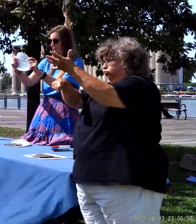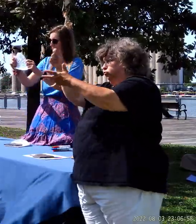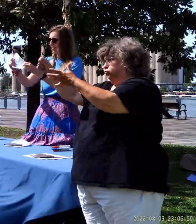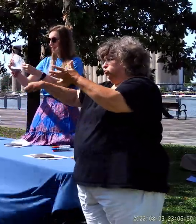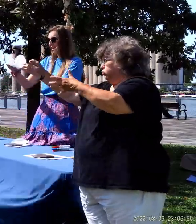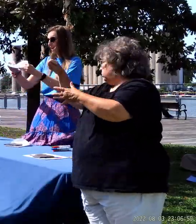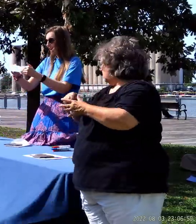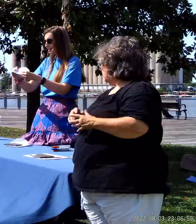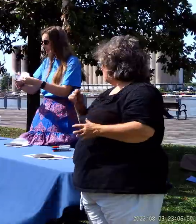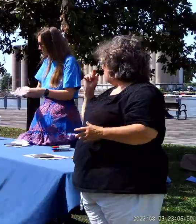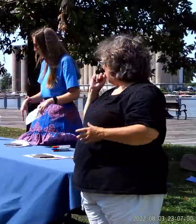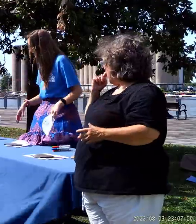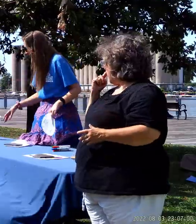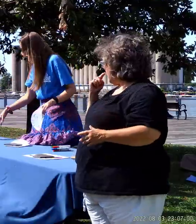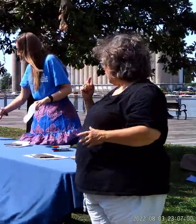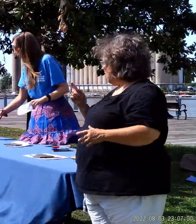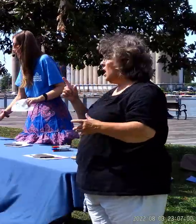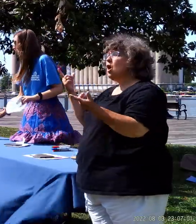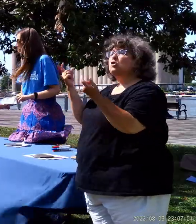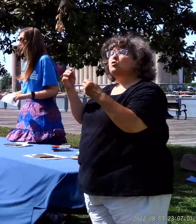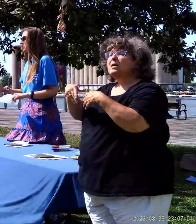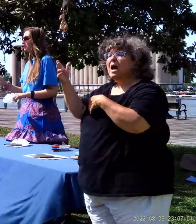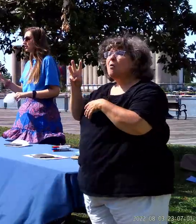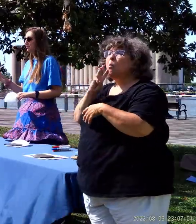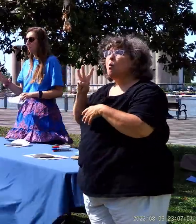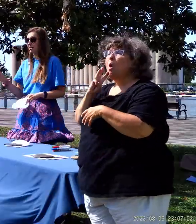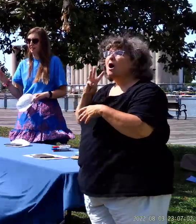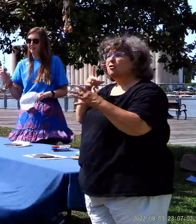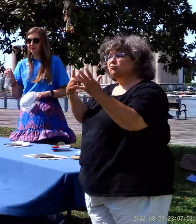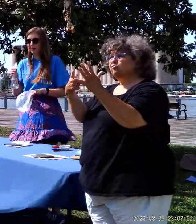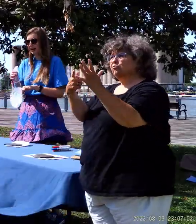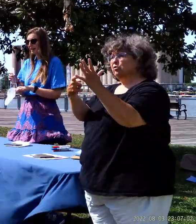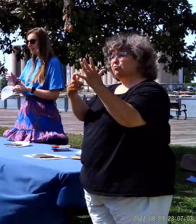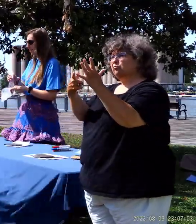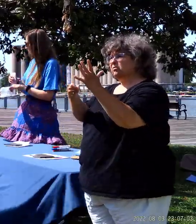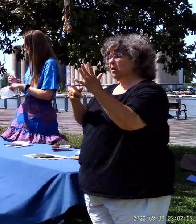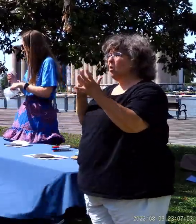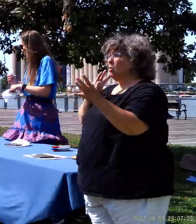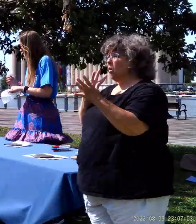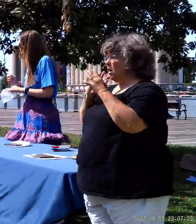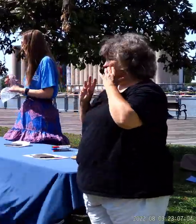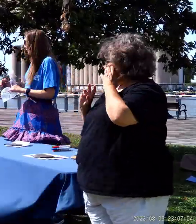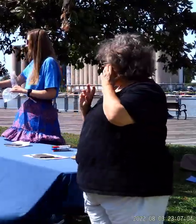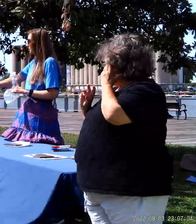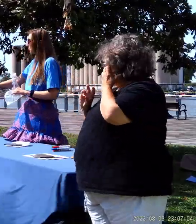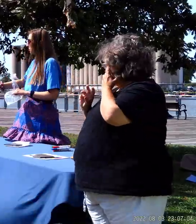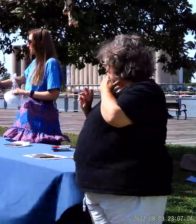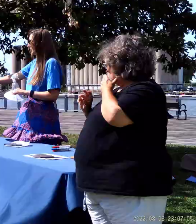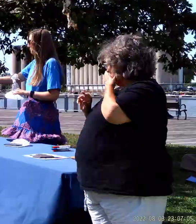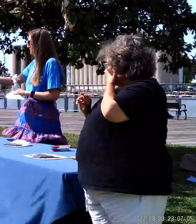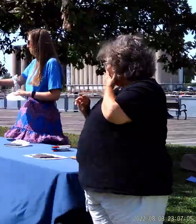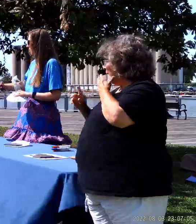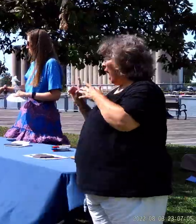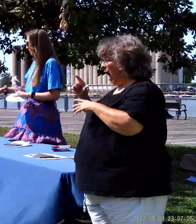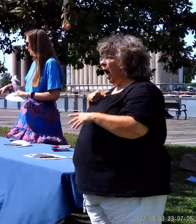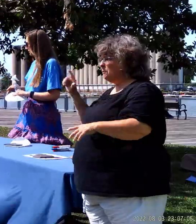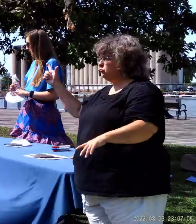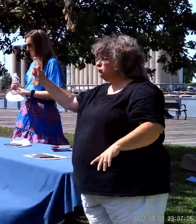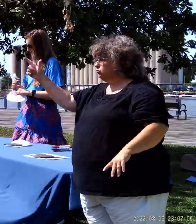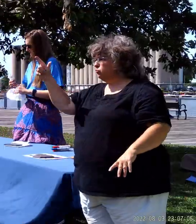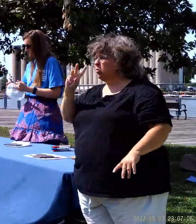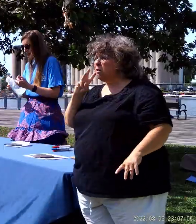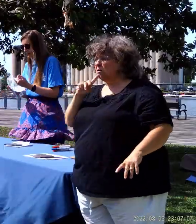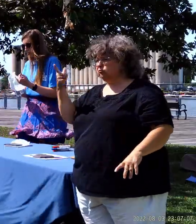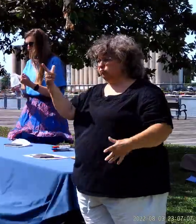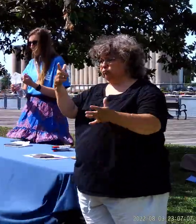paper. And so the next thing we're going to do is we are going to use some water. So we have some of our friends. They'll go around with the water bottles